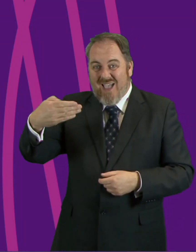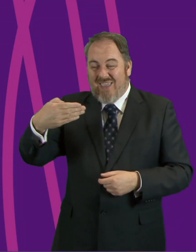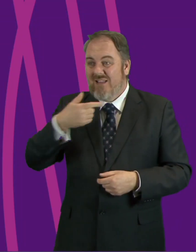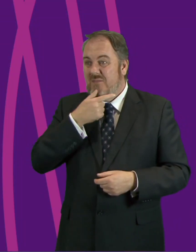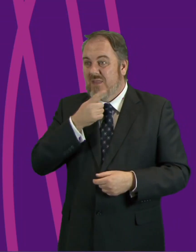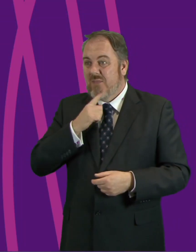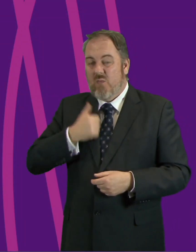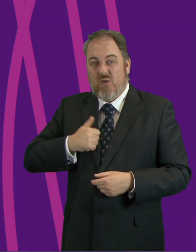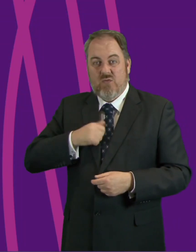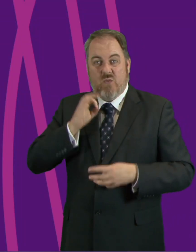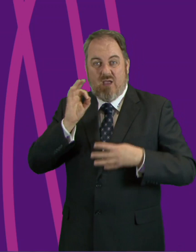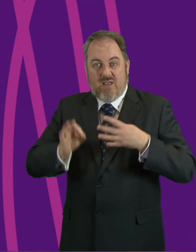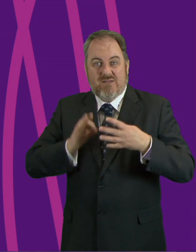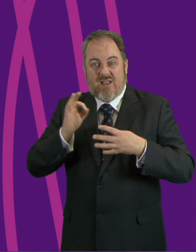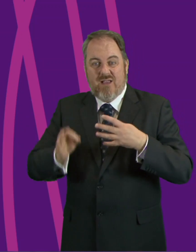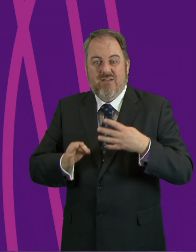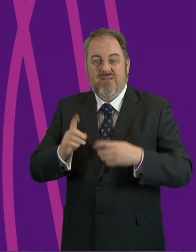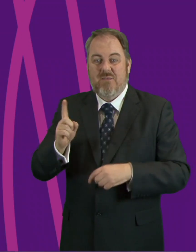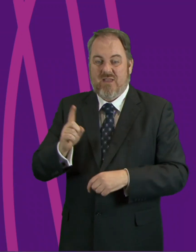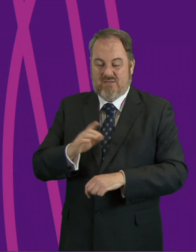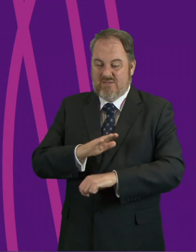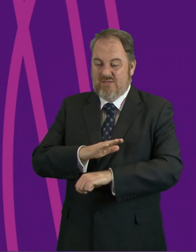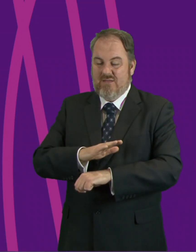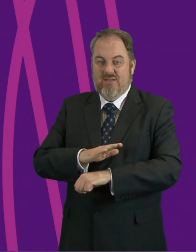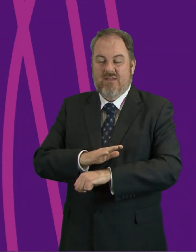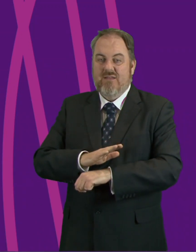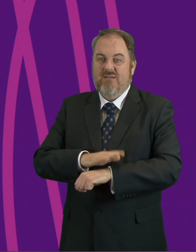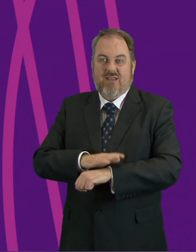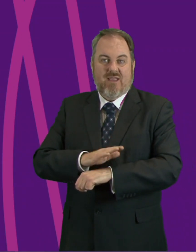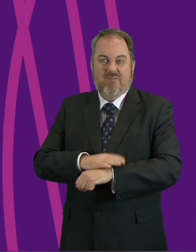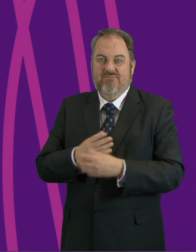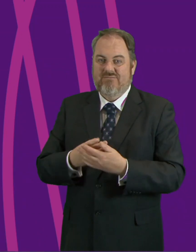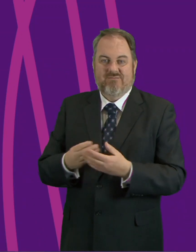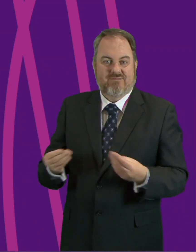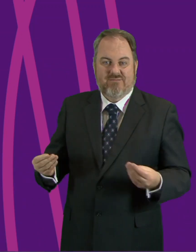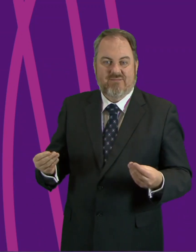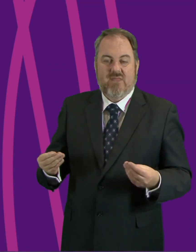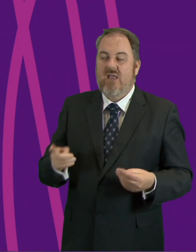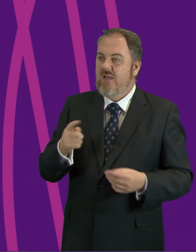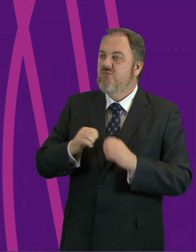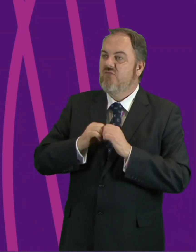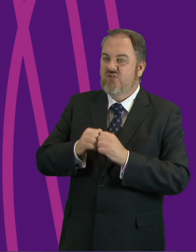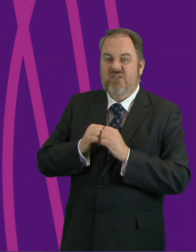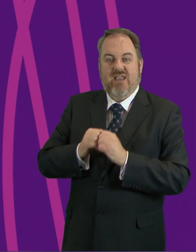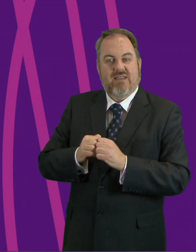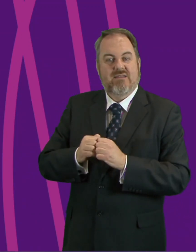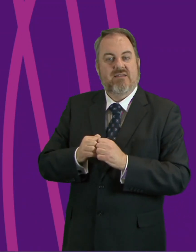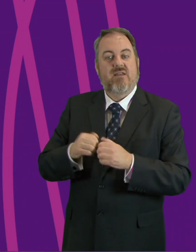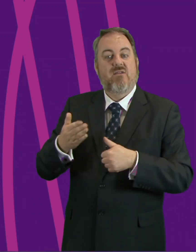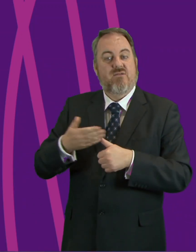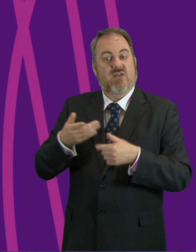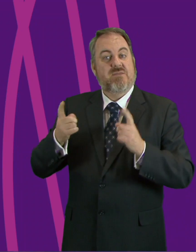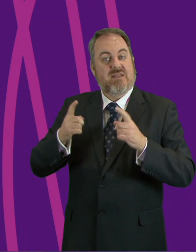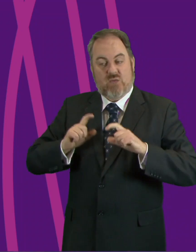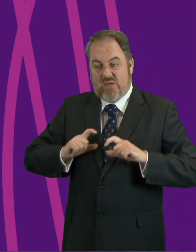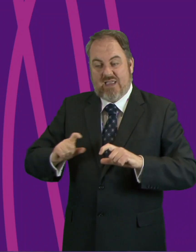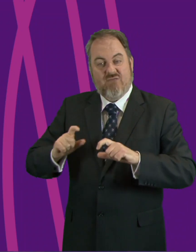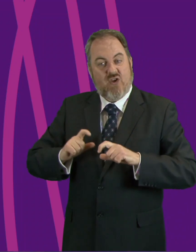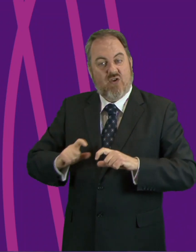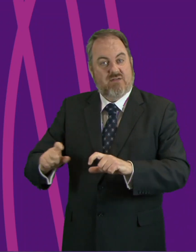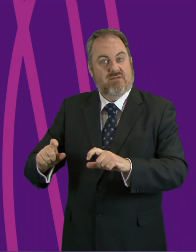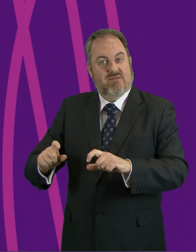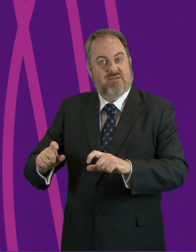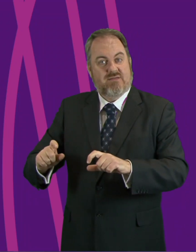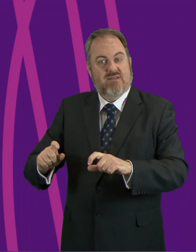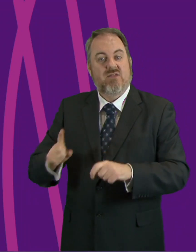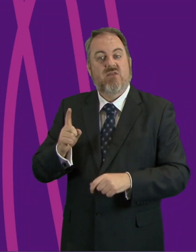opportunity to ask a question. However, we have had a very, I appreciate the First Minister's willingness to carry on. There is Chamber business scheduled